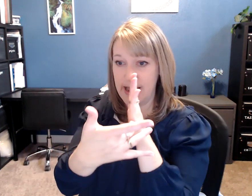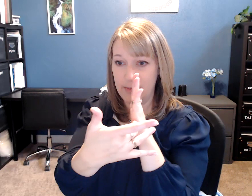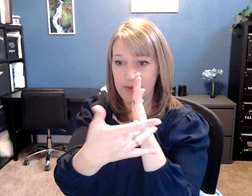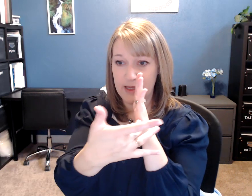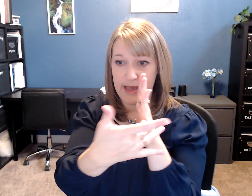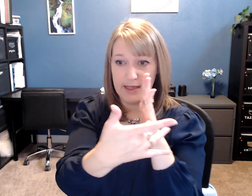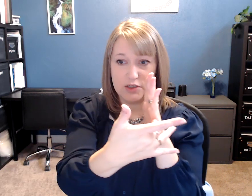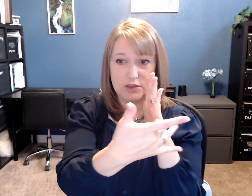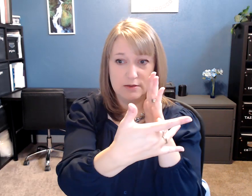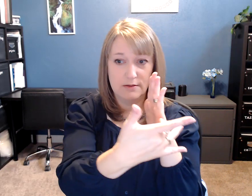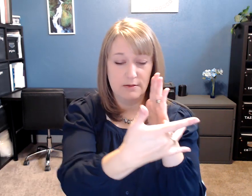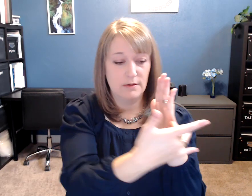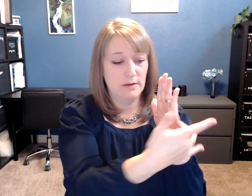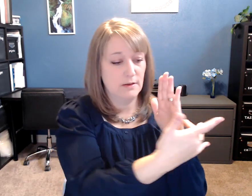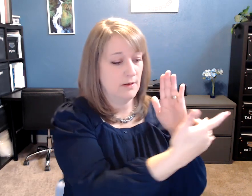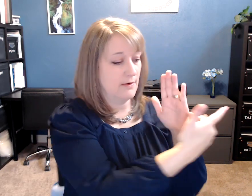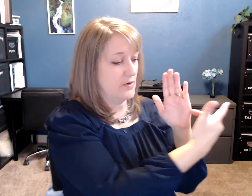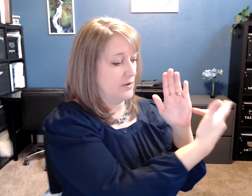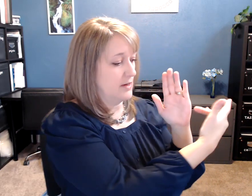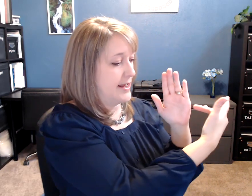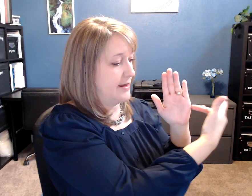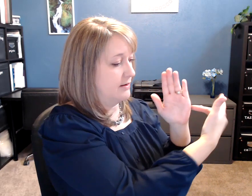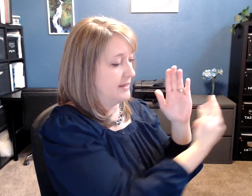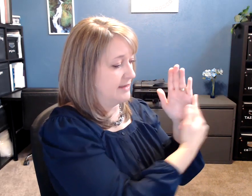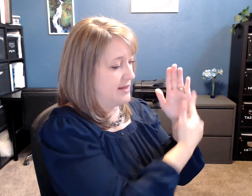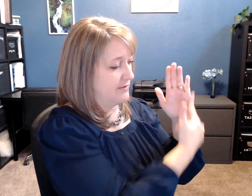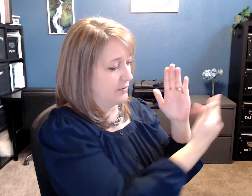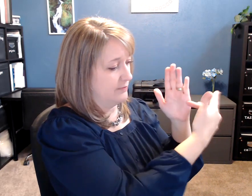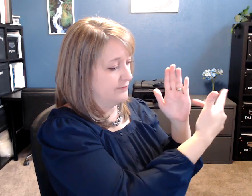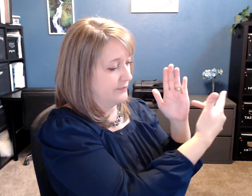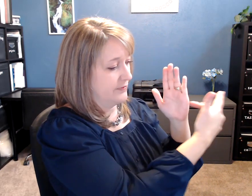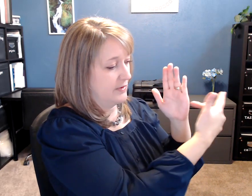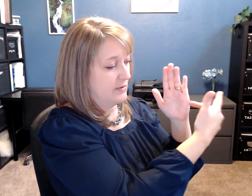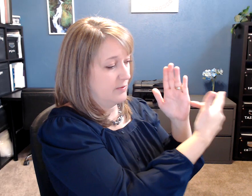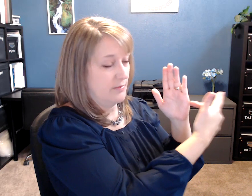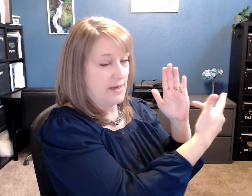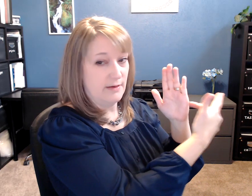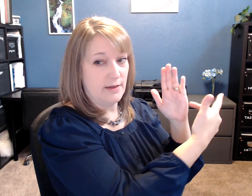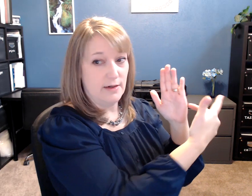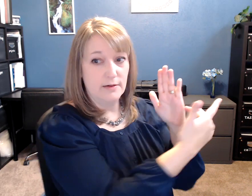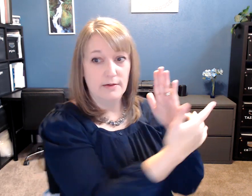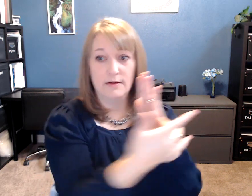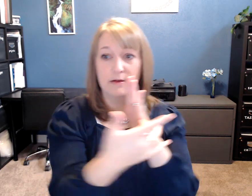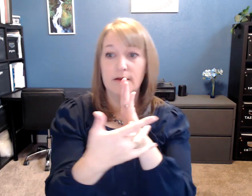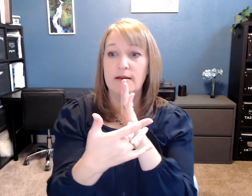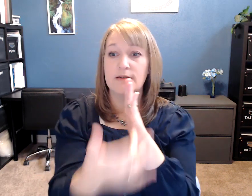tap the edge of your hand, like the end of your hand there.